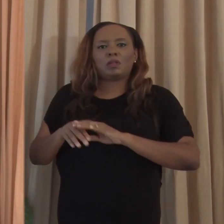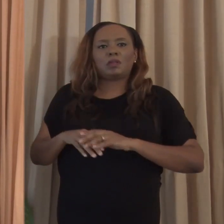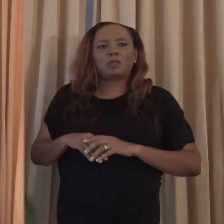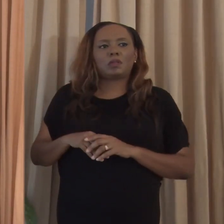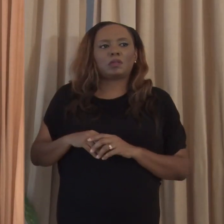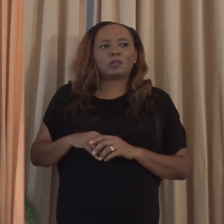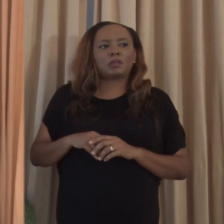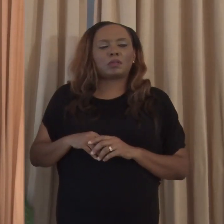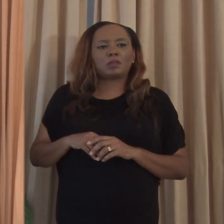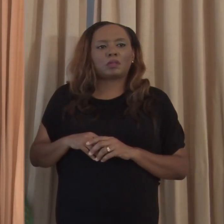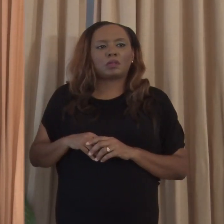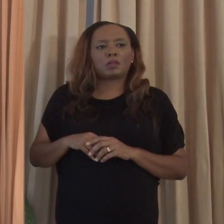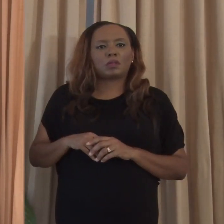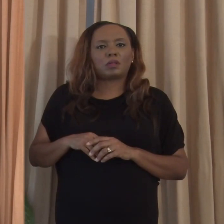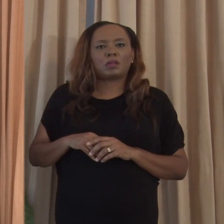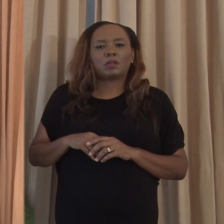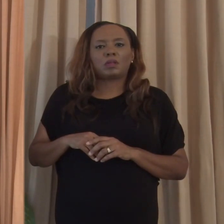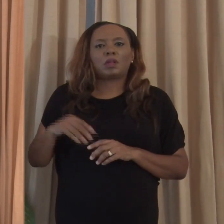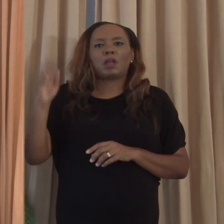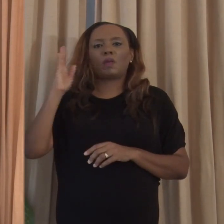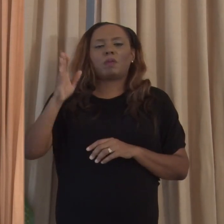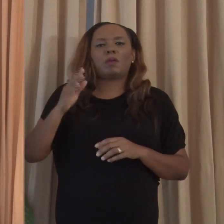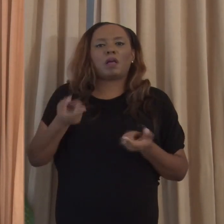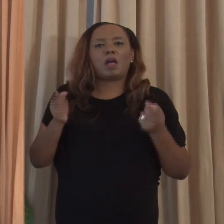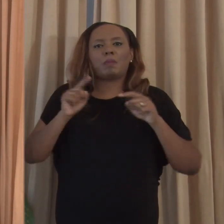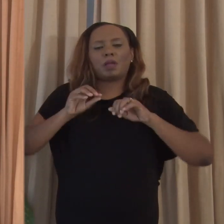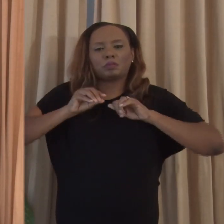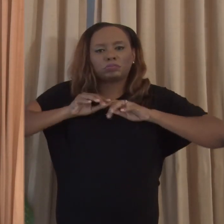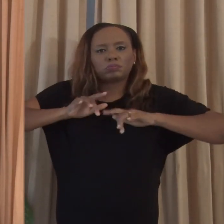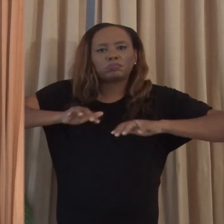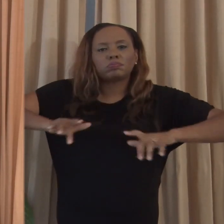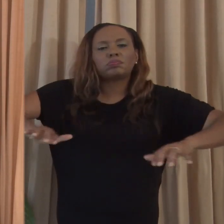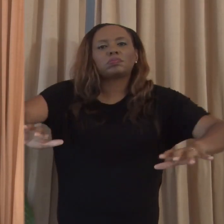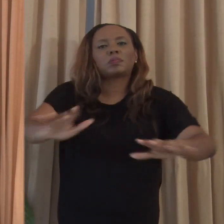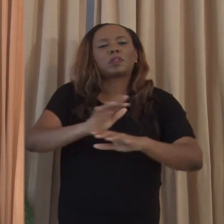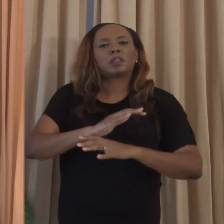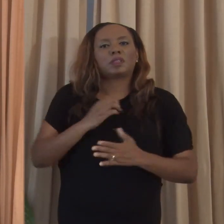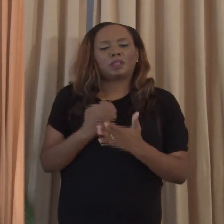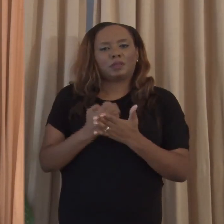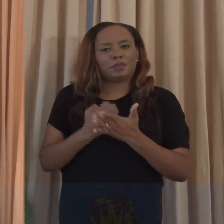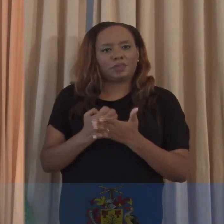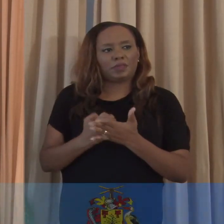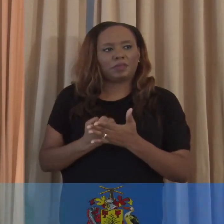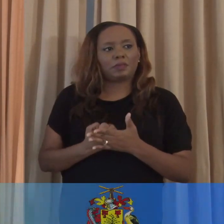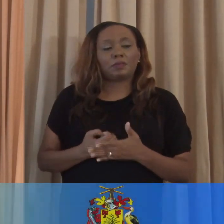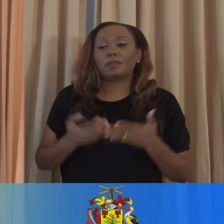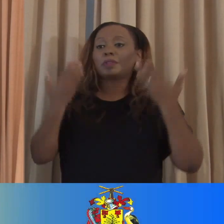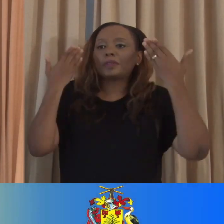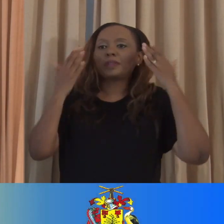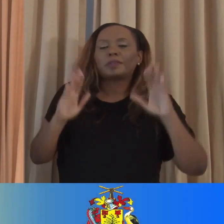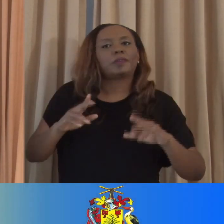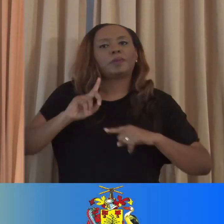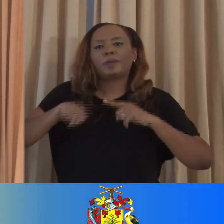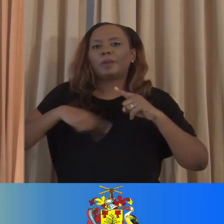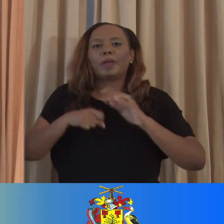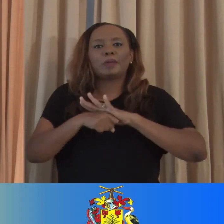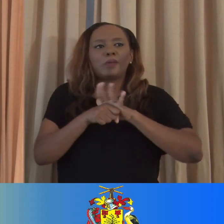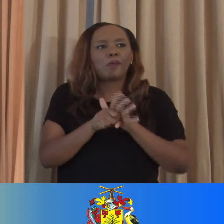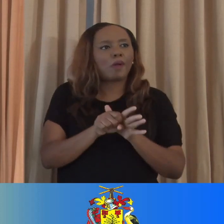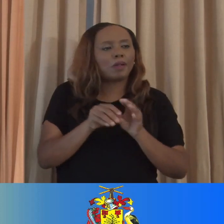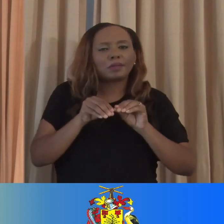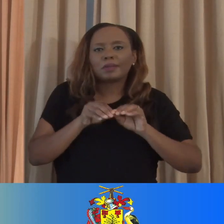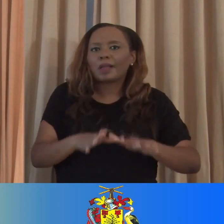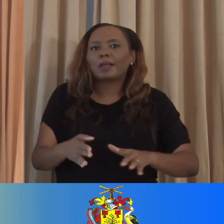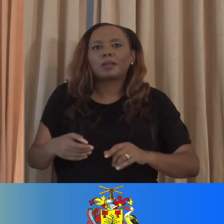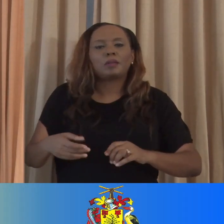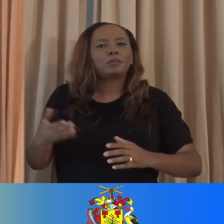considerable knock-on effect across the economy. And, you know, we do not know when this comes to an end. Let me say to you,